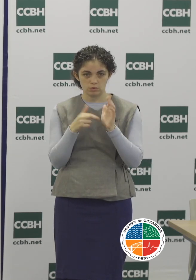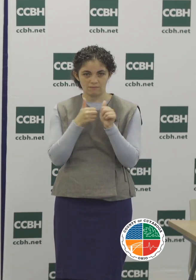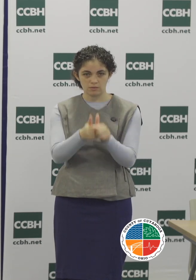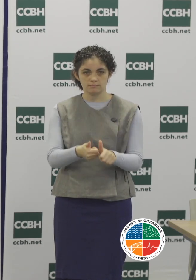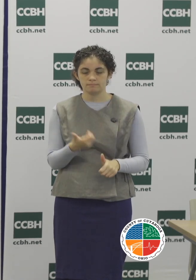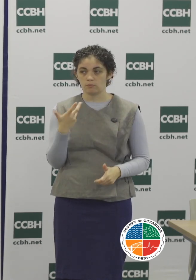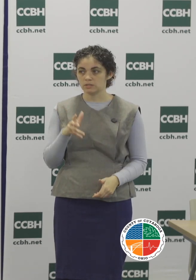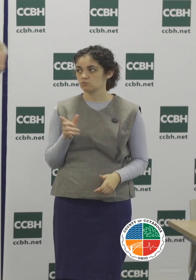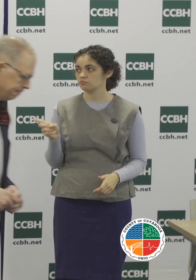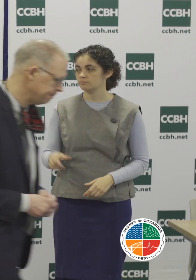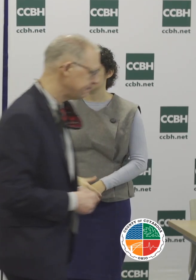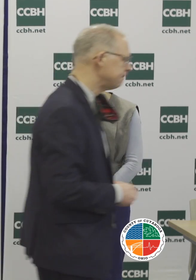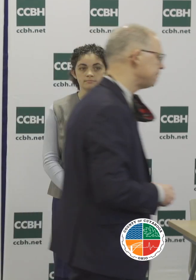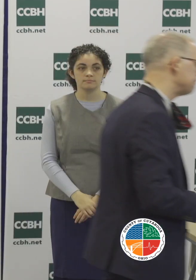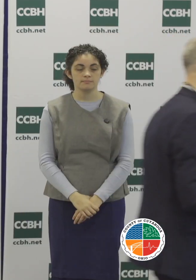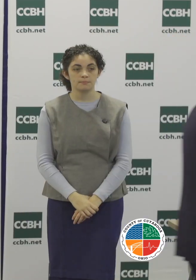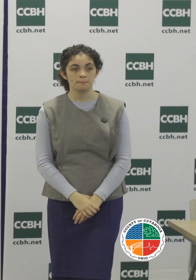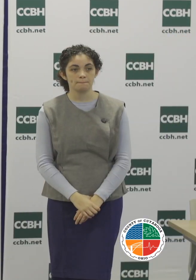up?